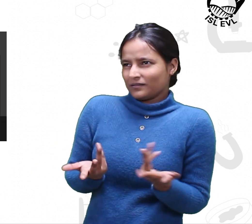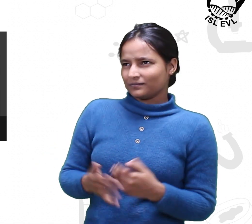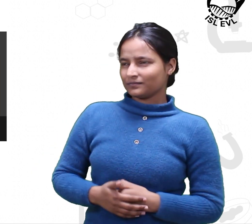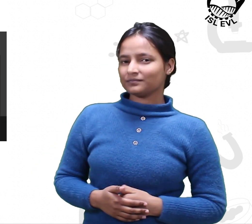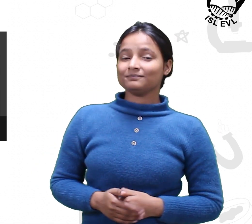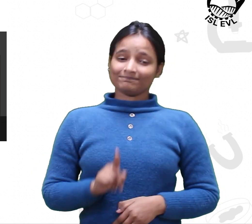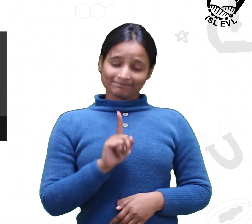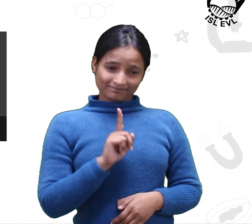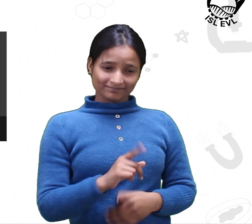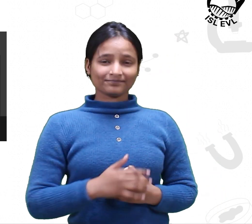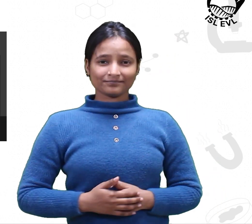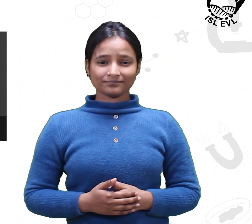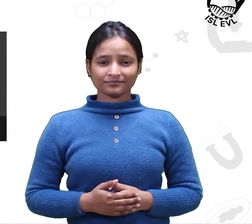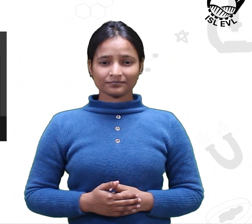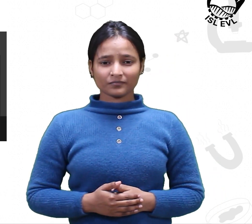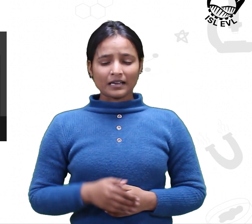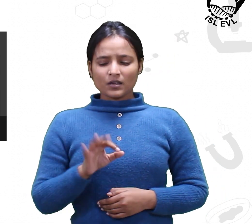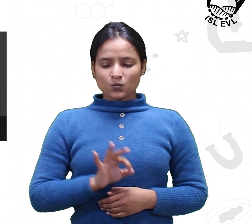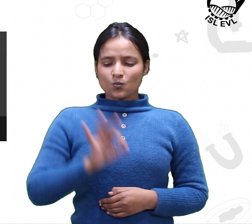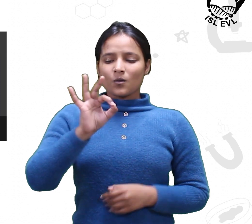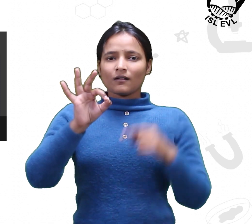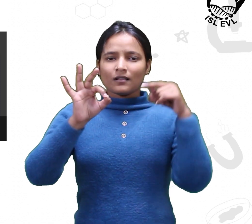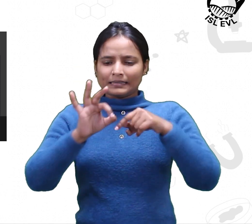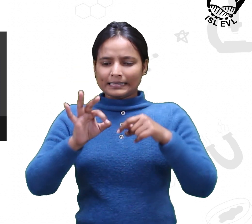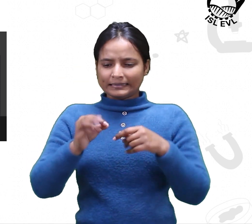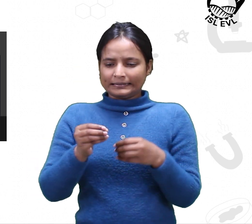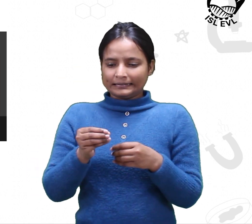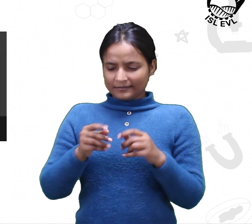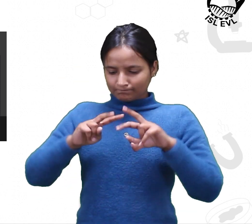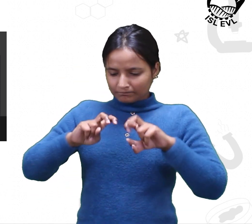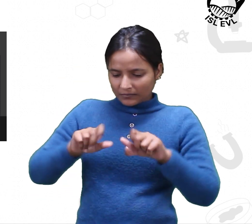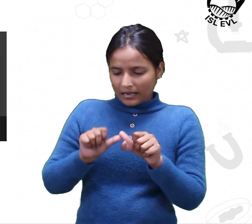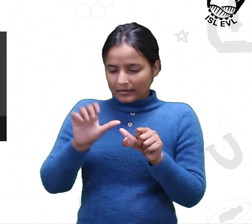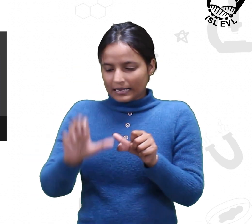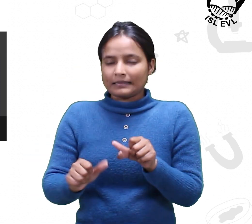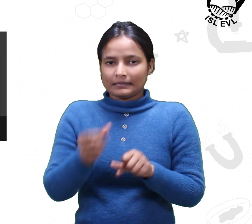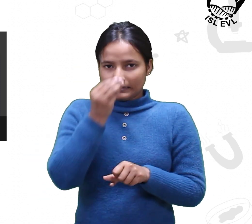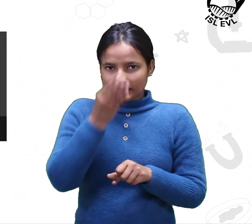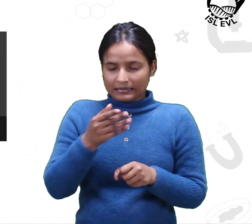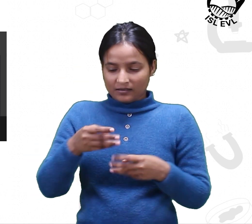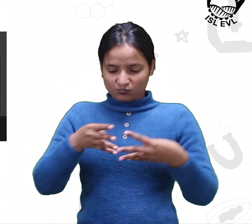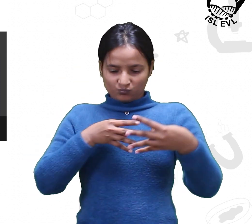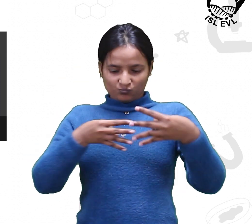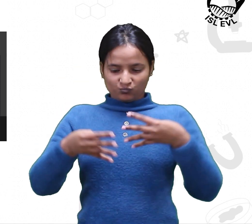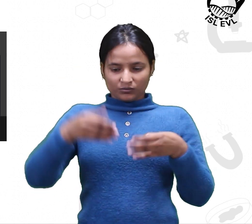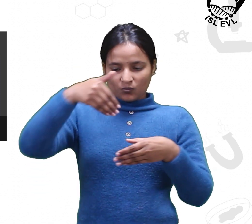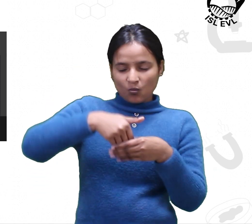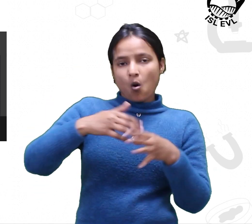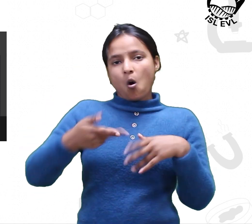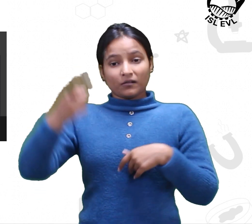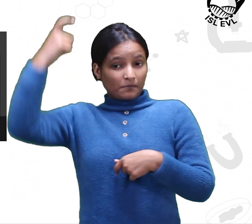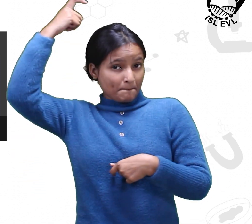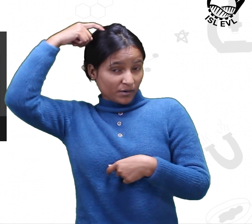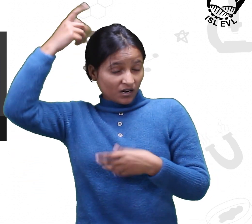Drosophila, what is good about them is you can really manipulate each and every aspect of their biology. You can manipulate each and every neuron,